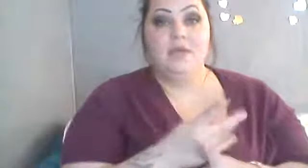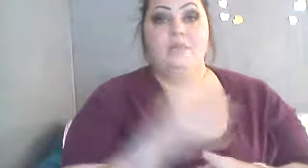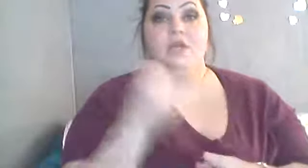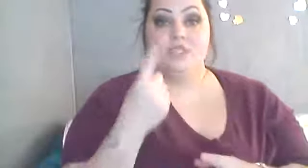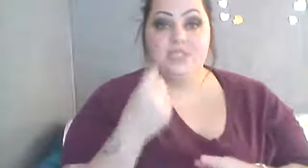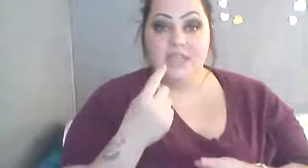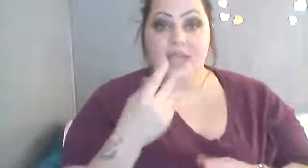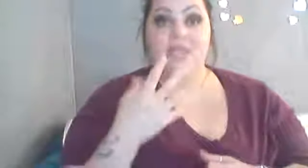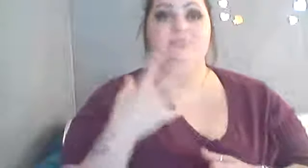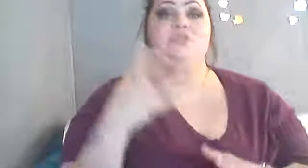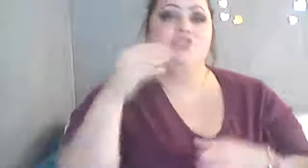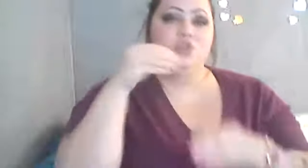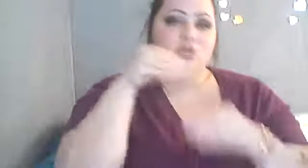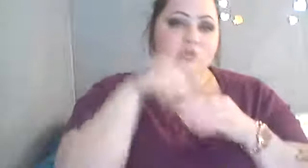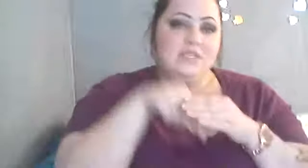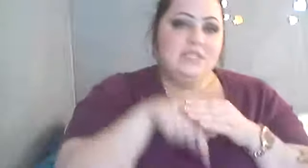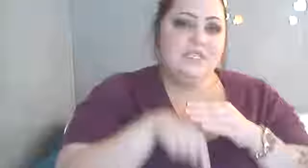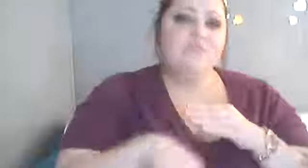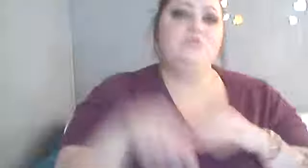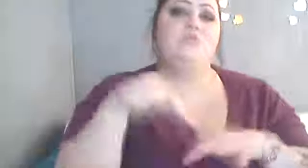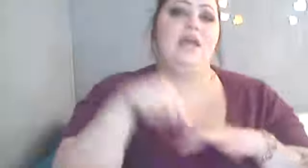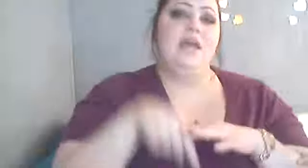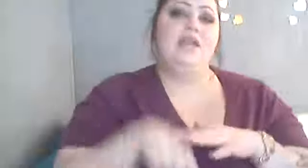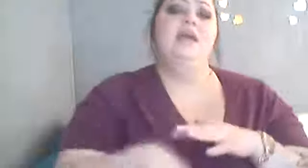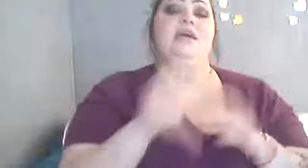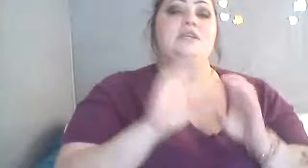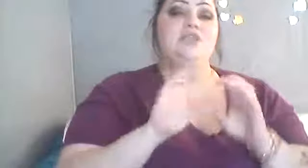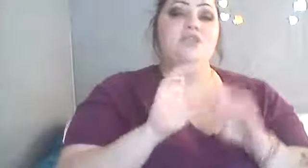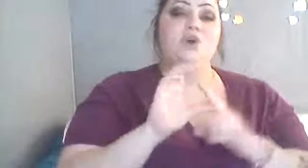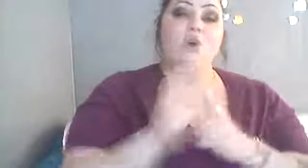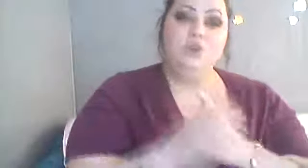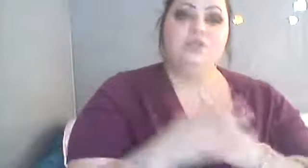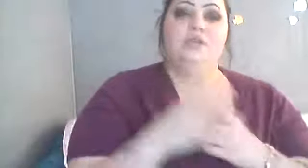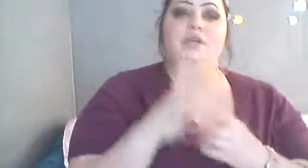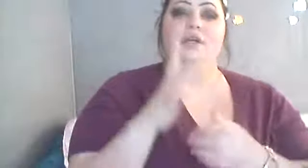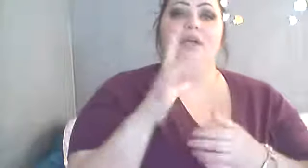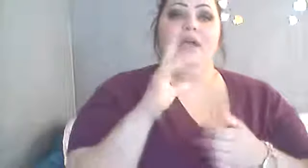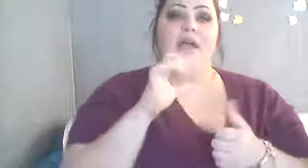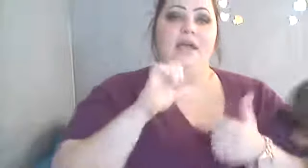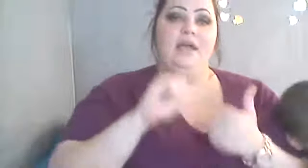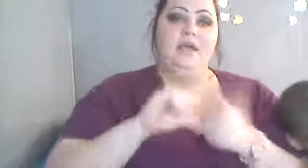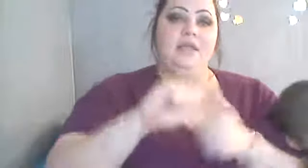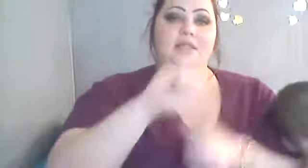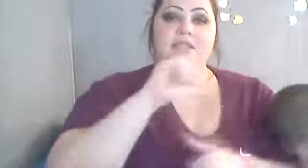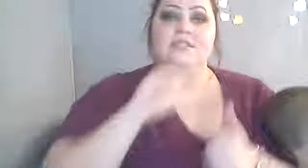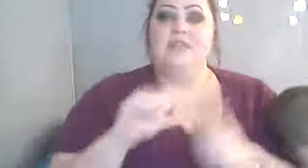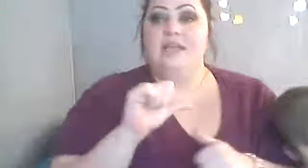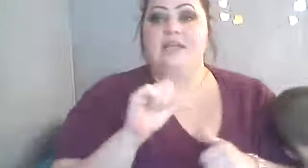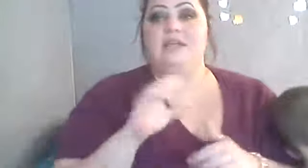and understand them is to just go as deep as you can into the culture and the society